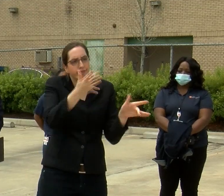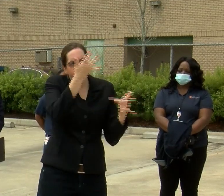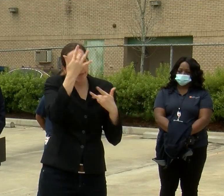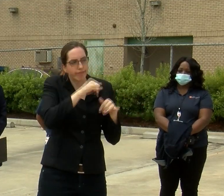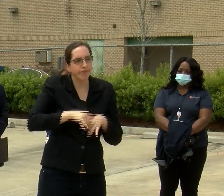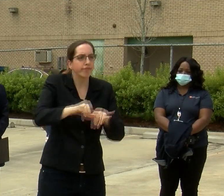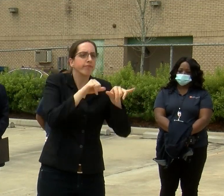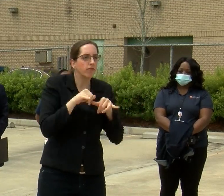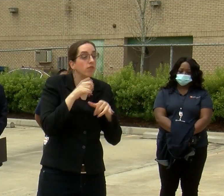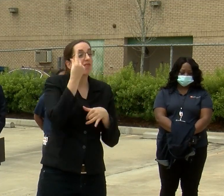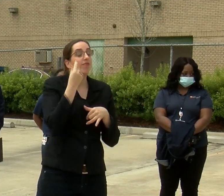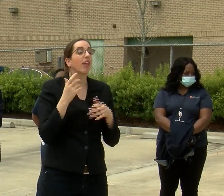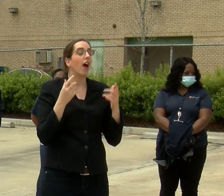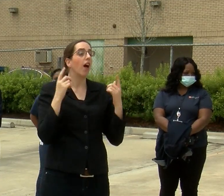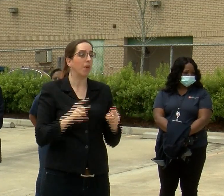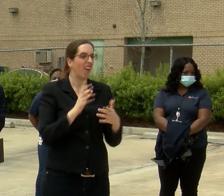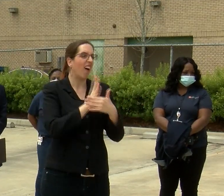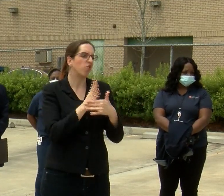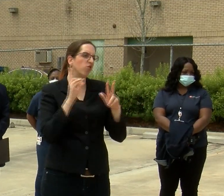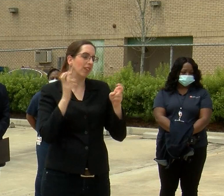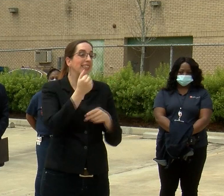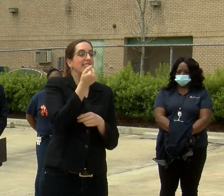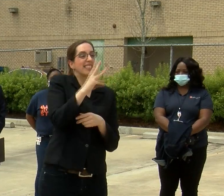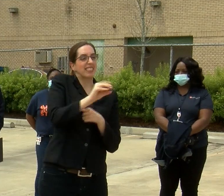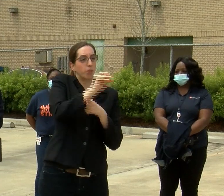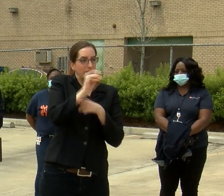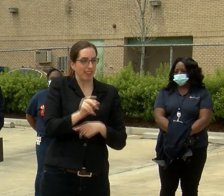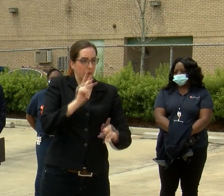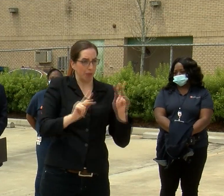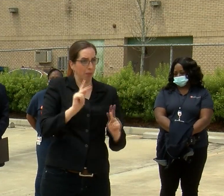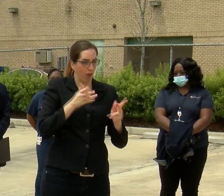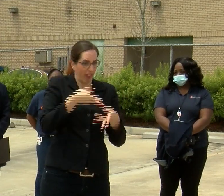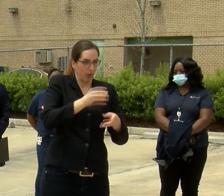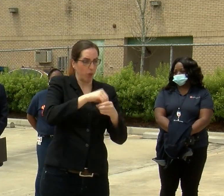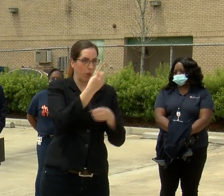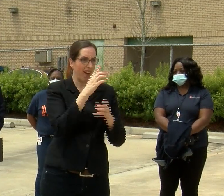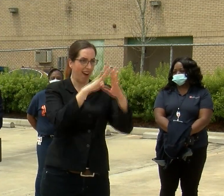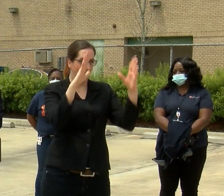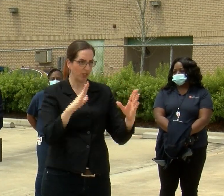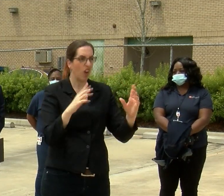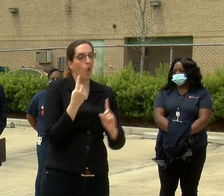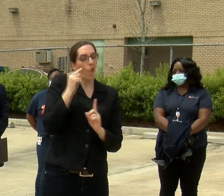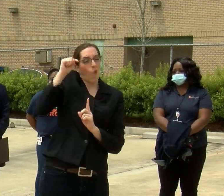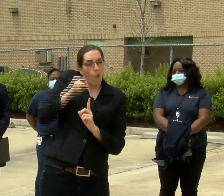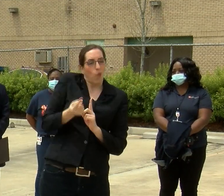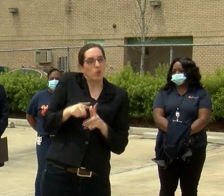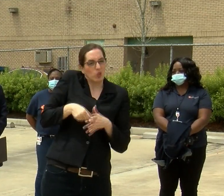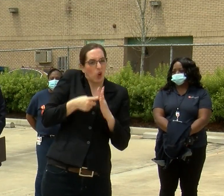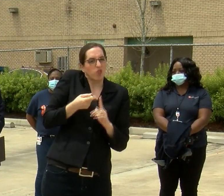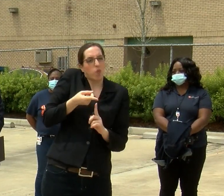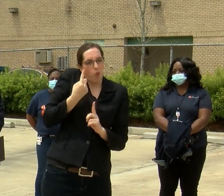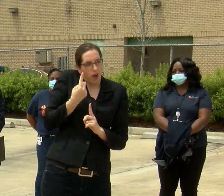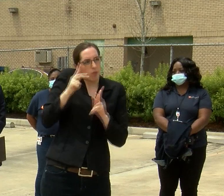out that on average, 16% of the people in a household would become infected by one person who